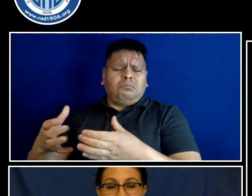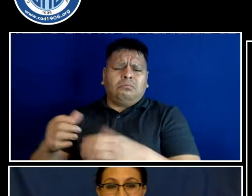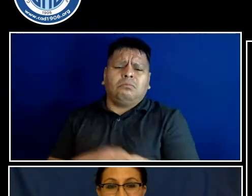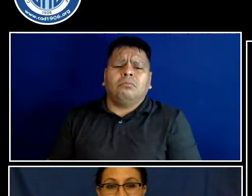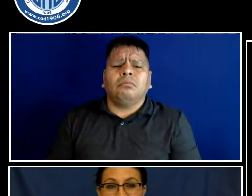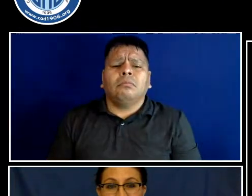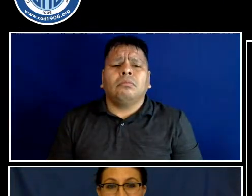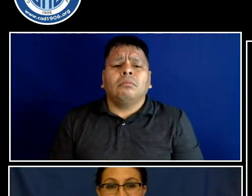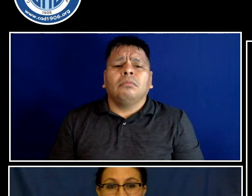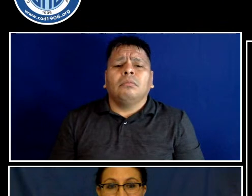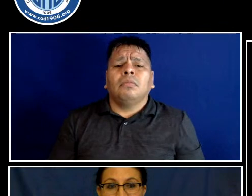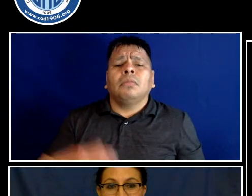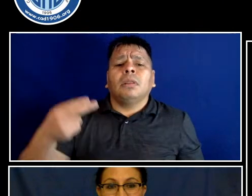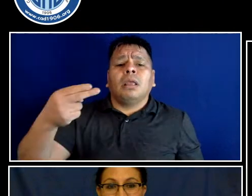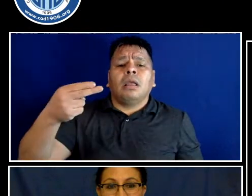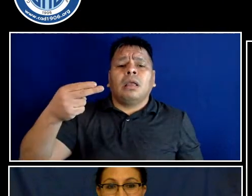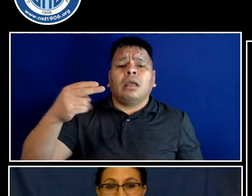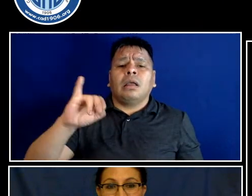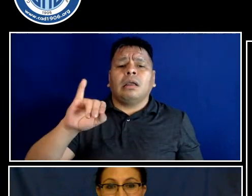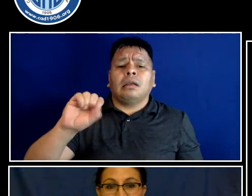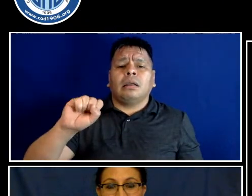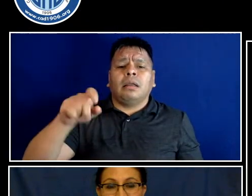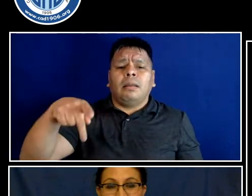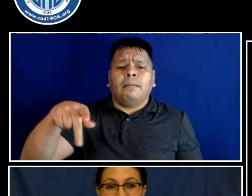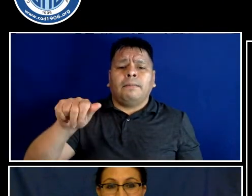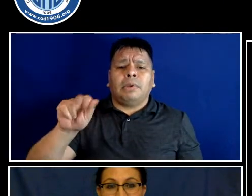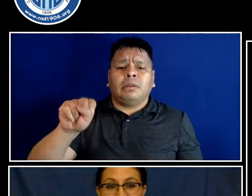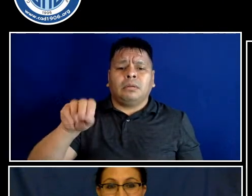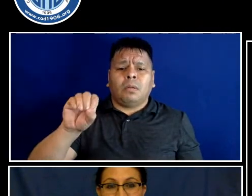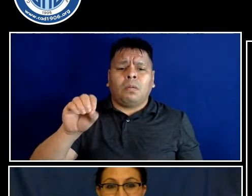Latin America and lives in that area.